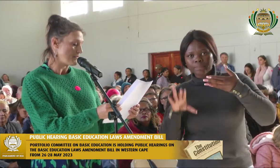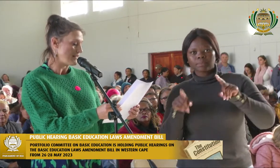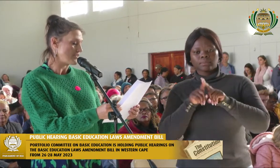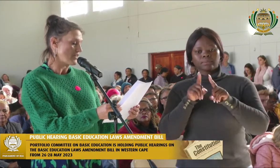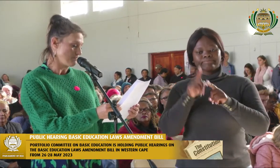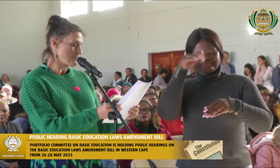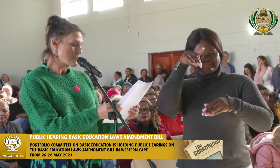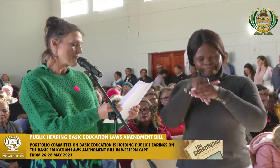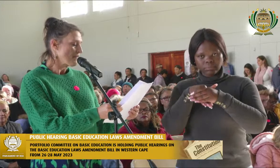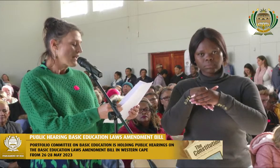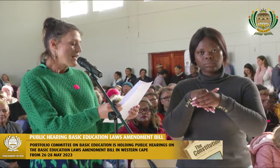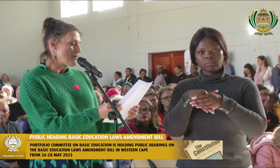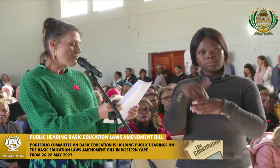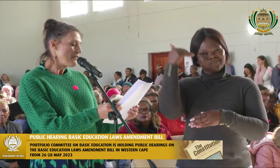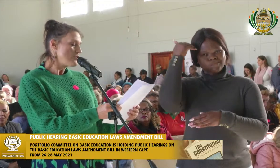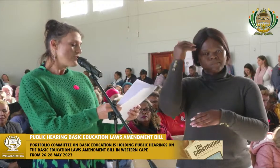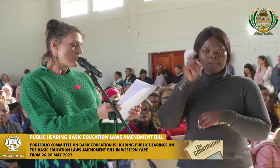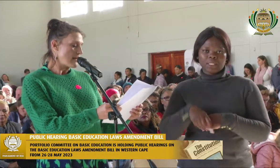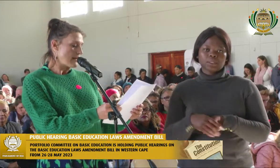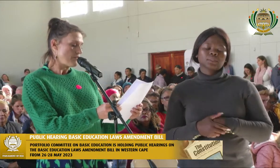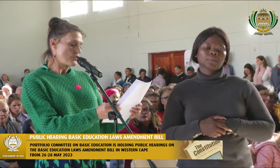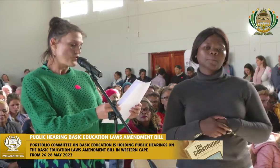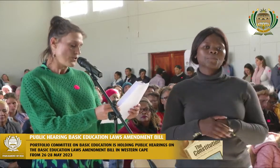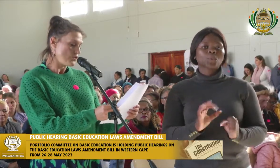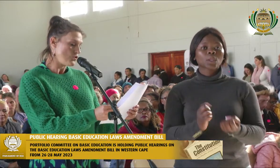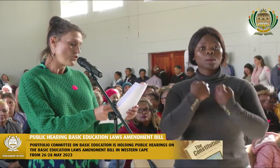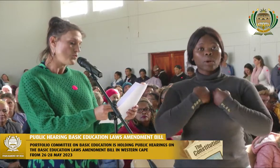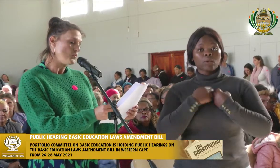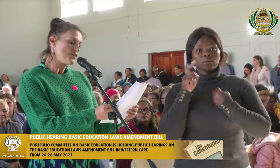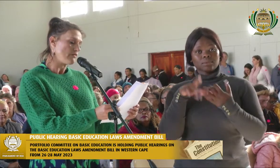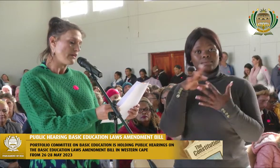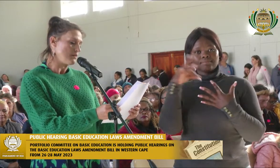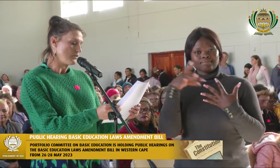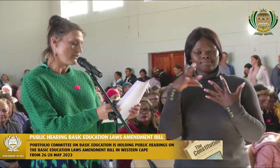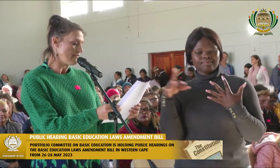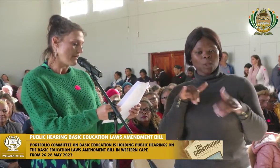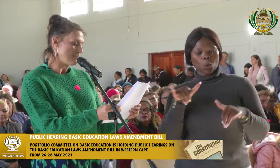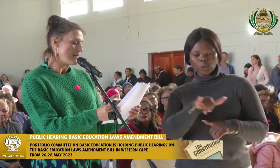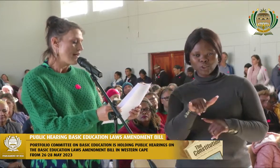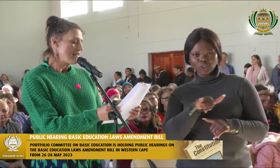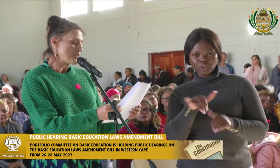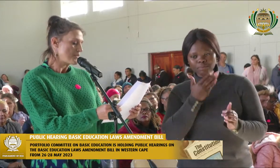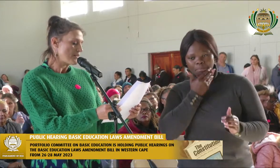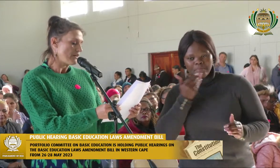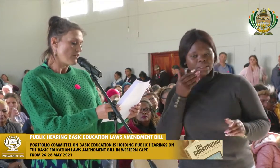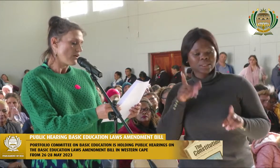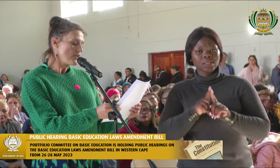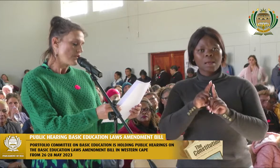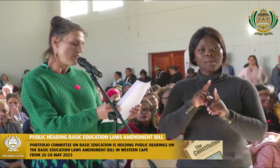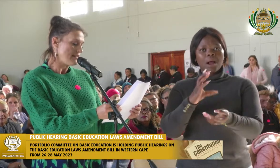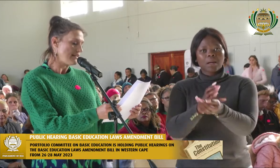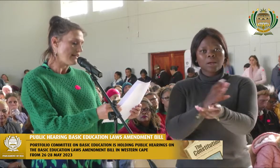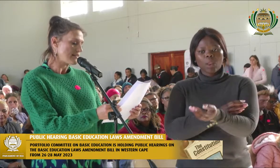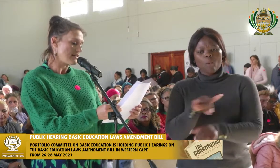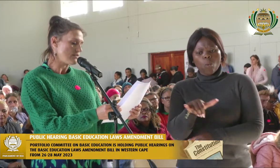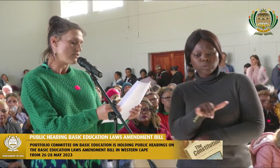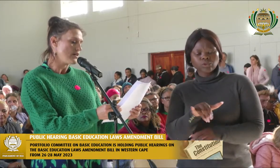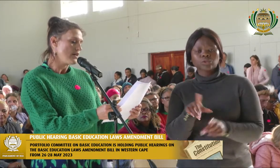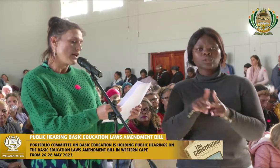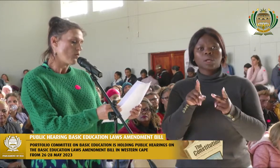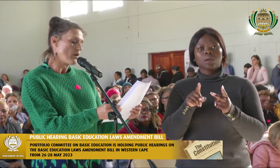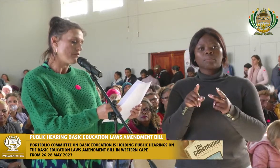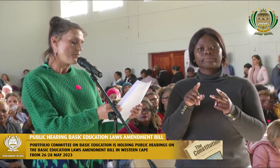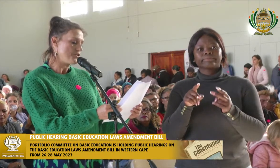with repetition. The parents should have the choice to choose which curriculum will develop the specific knowledge, reasoning, and